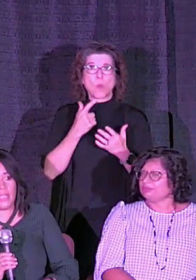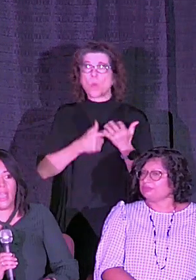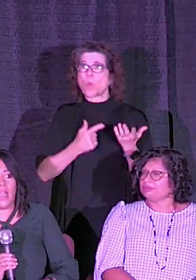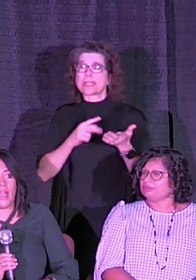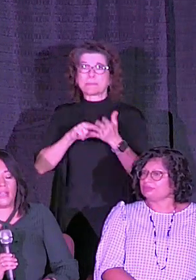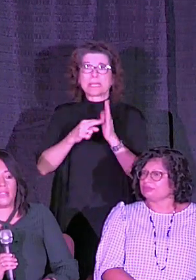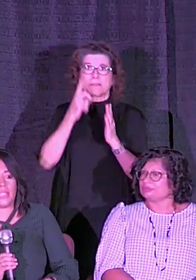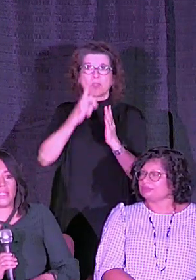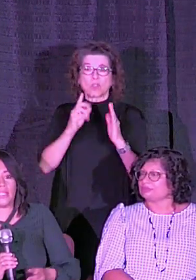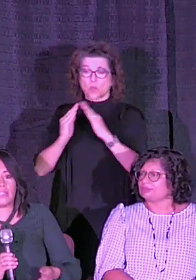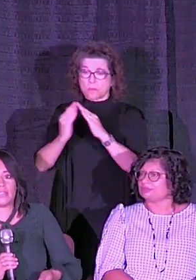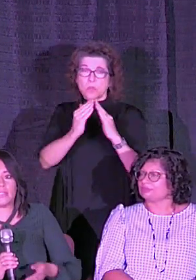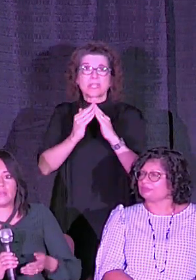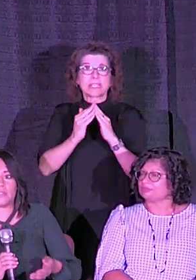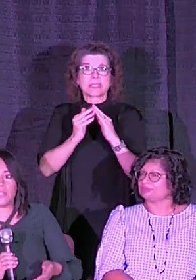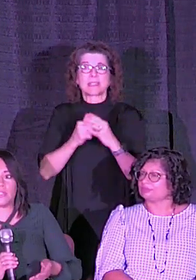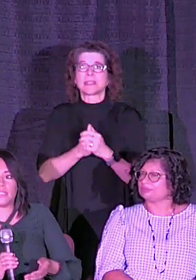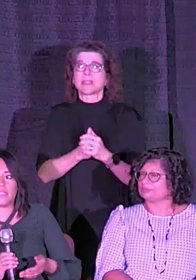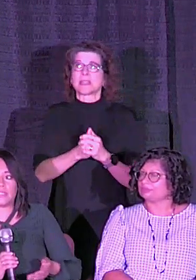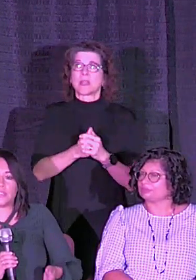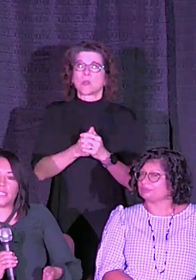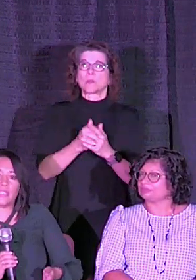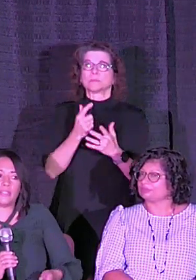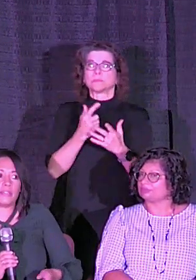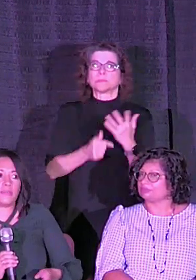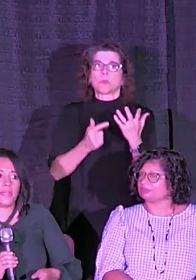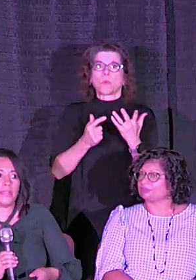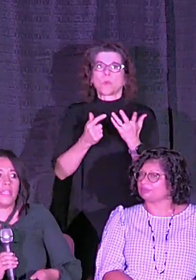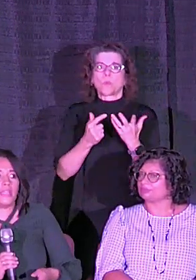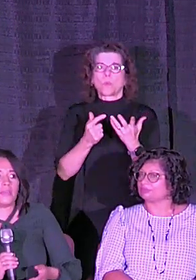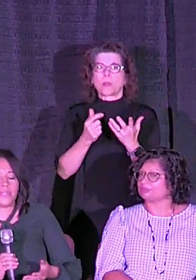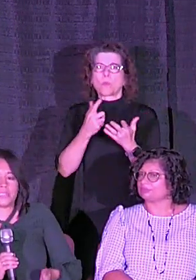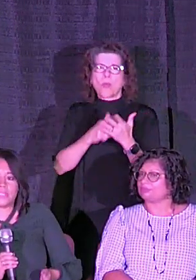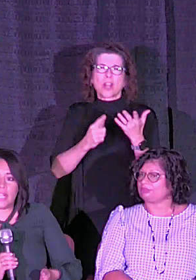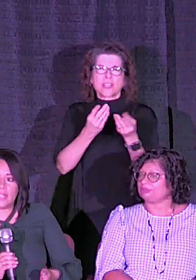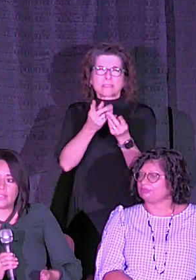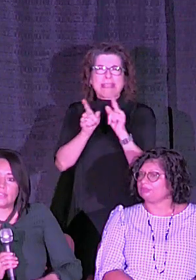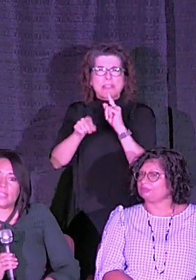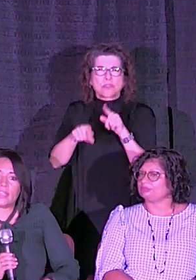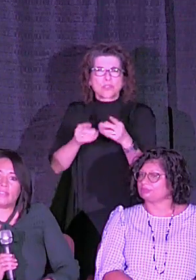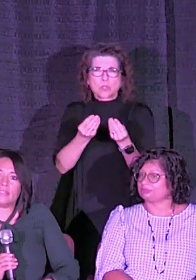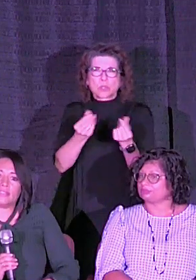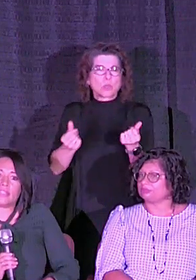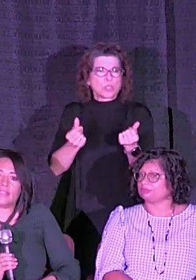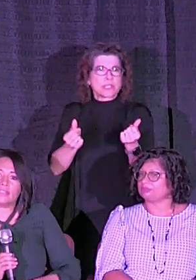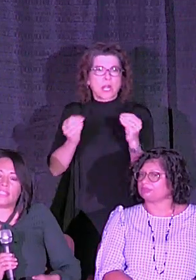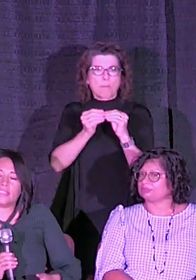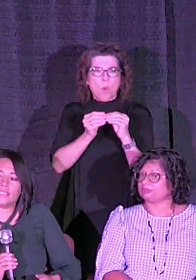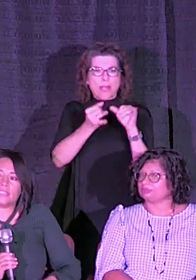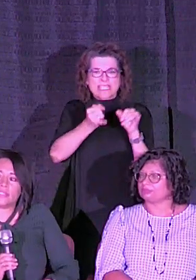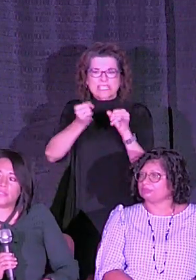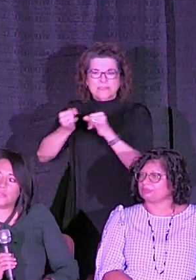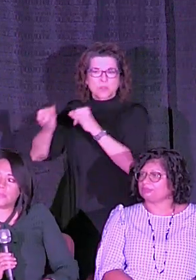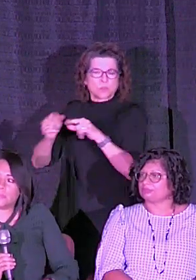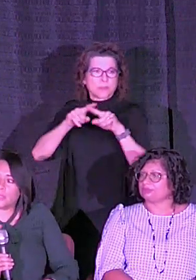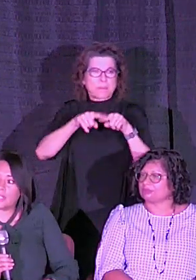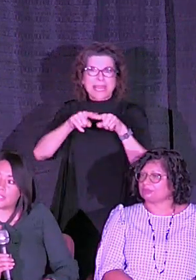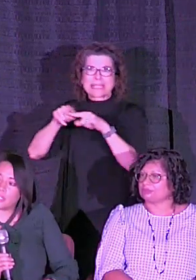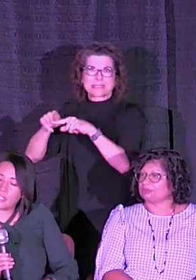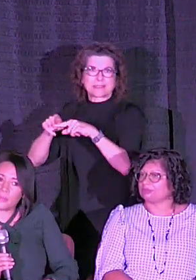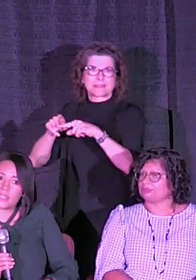community, and looking at things that are more not just cookie cutter, but personalized, and that things are done